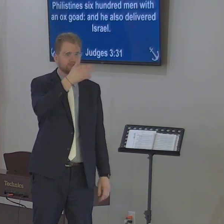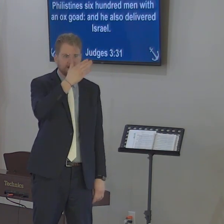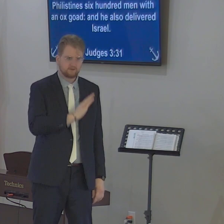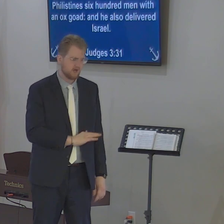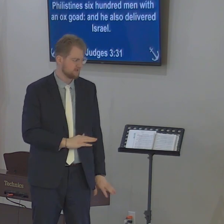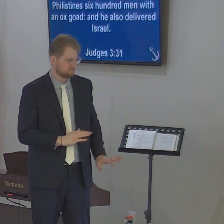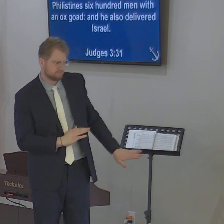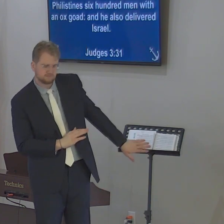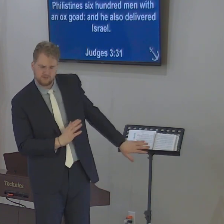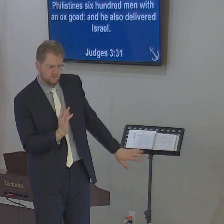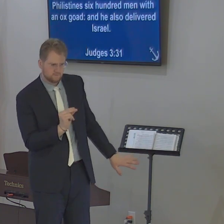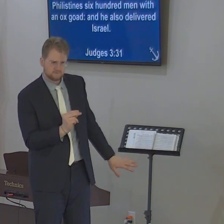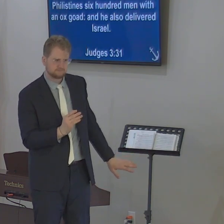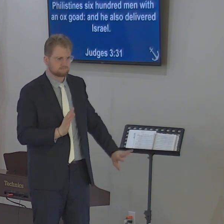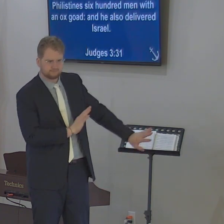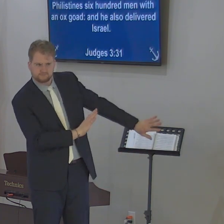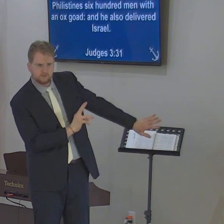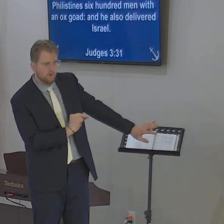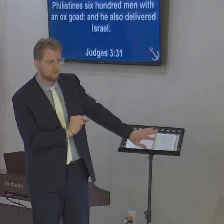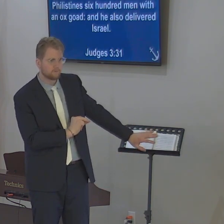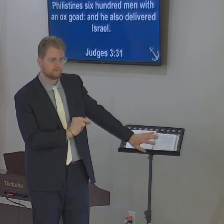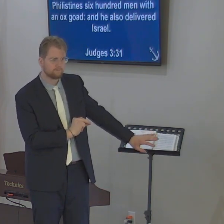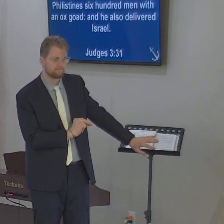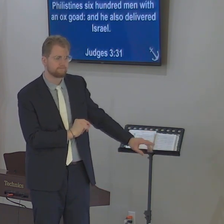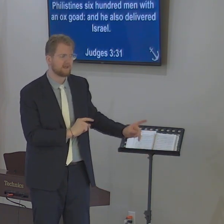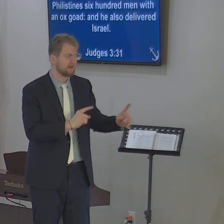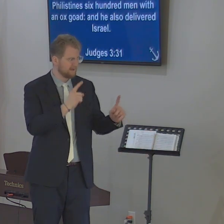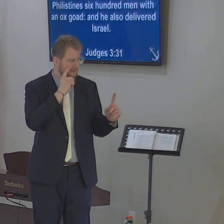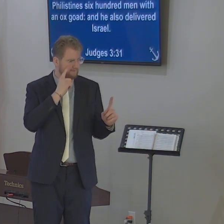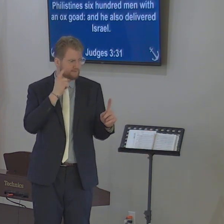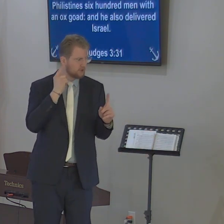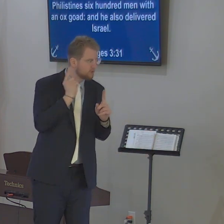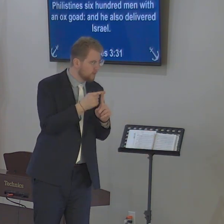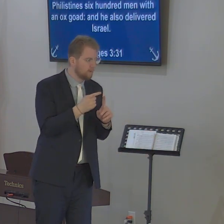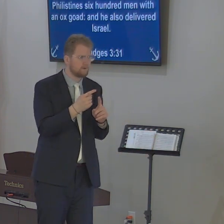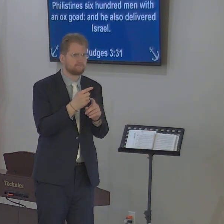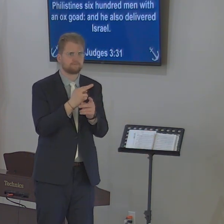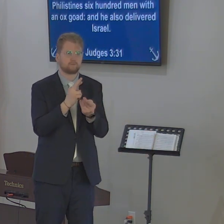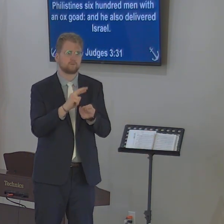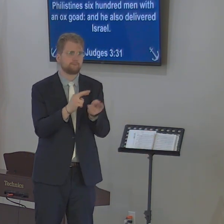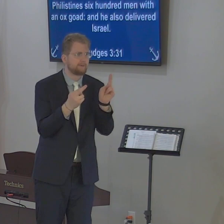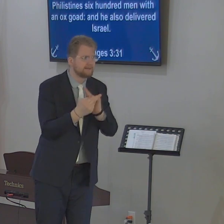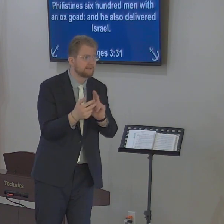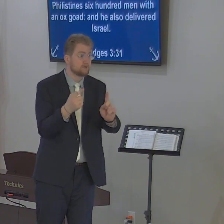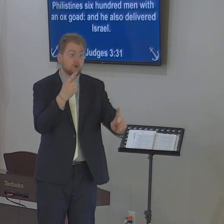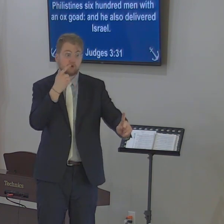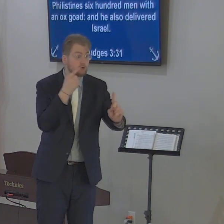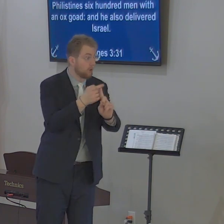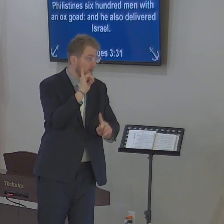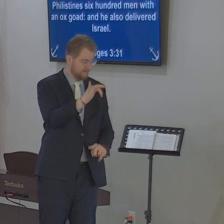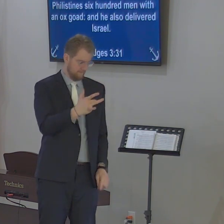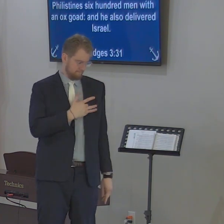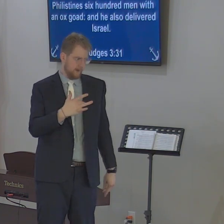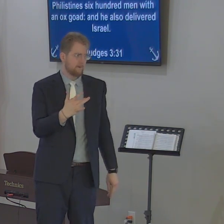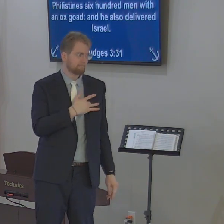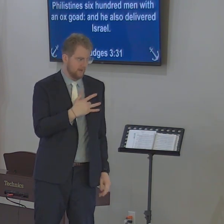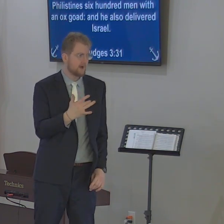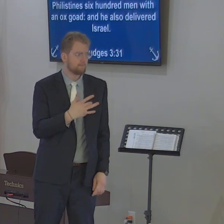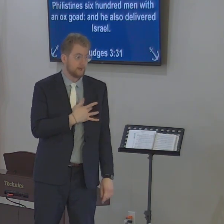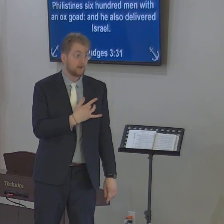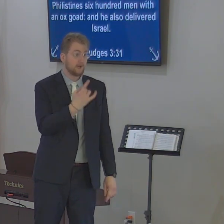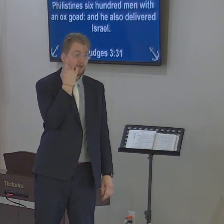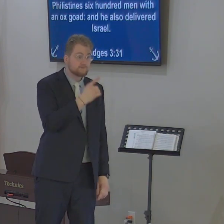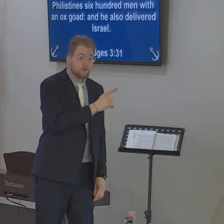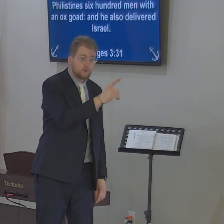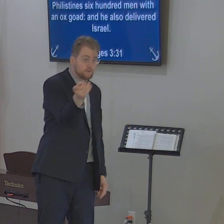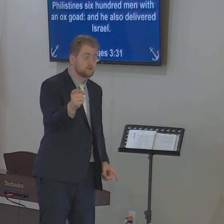against them. Now listen, the goal of repentance, the goal of the pricking, the goal of the prodding is for you to change